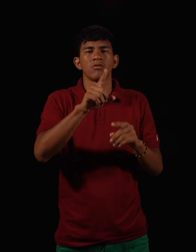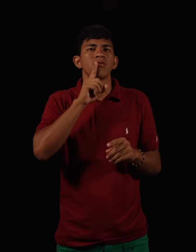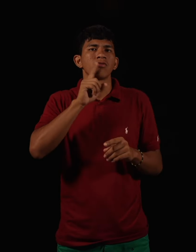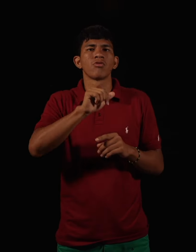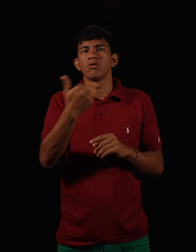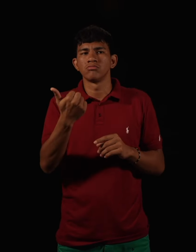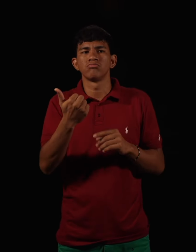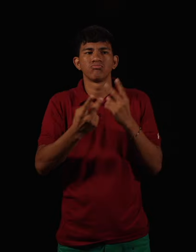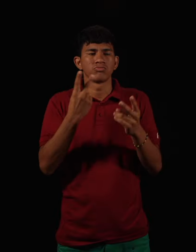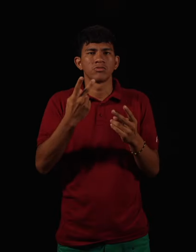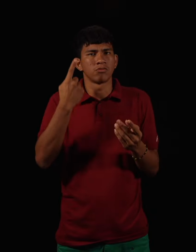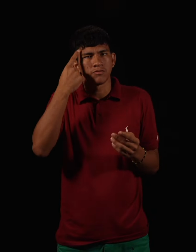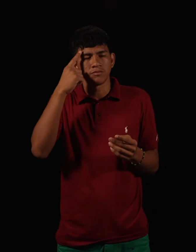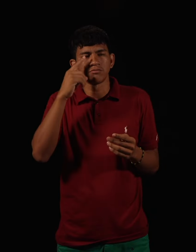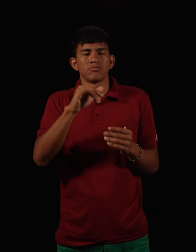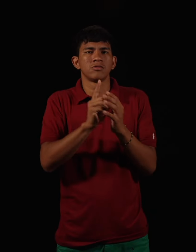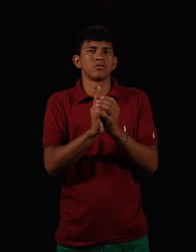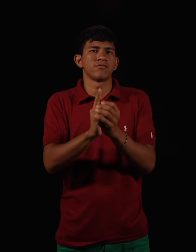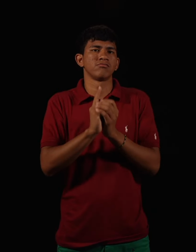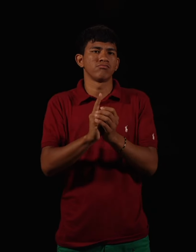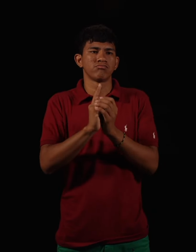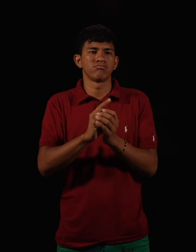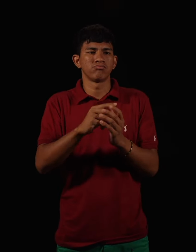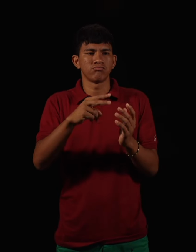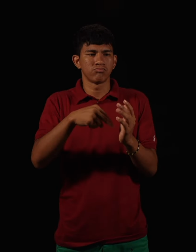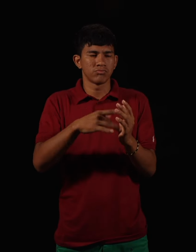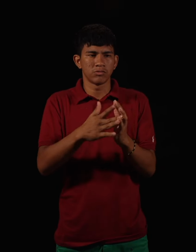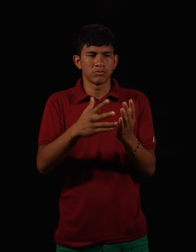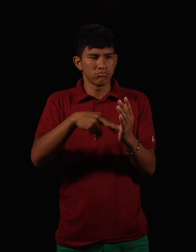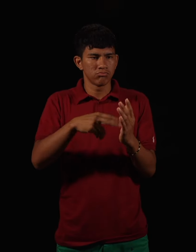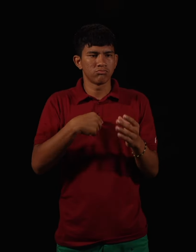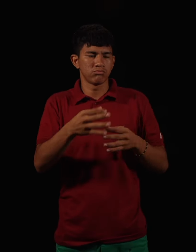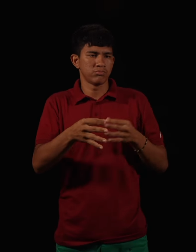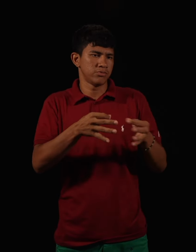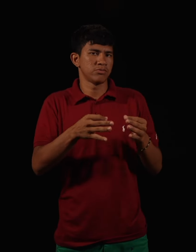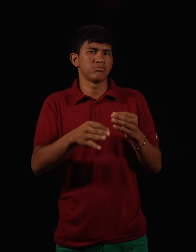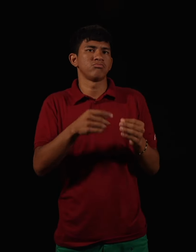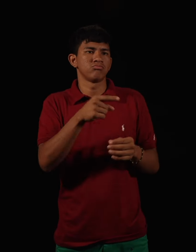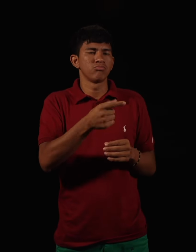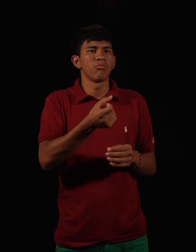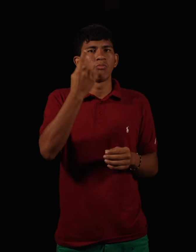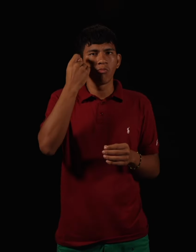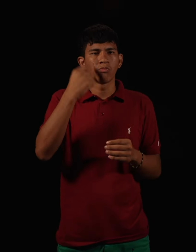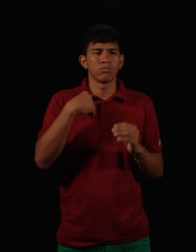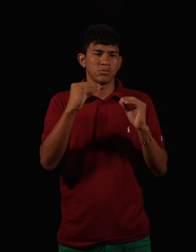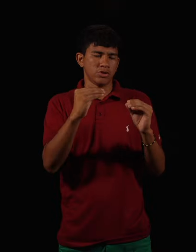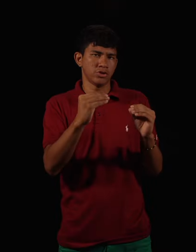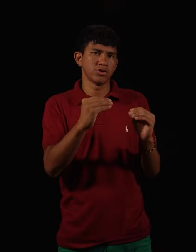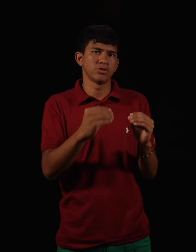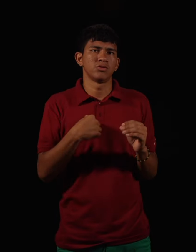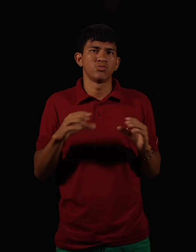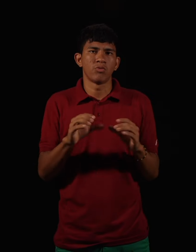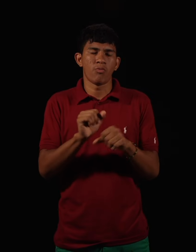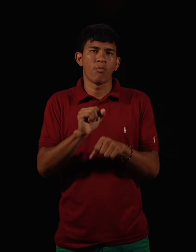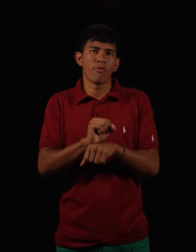them up. During the week, I go and visit deaf, and do devotions with them, and explain more about the Bible, and